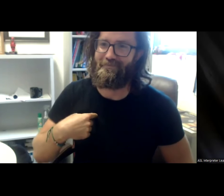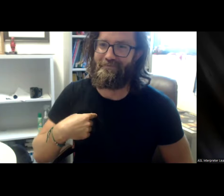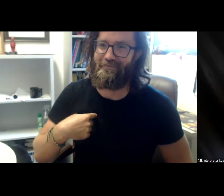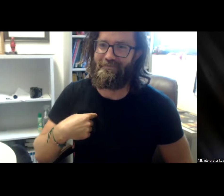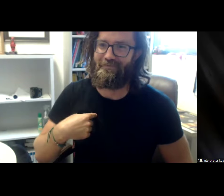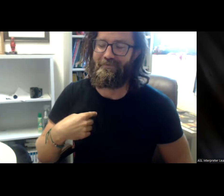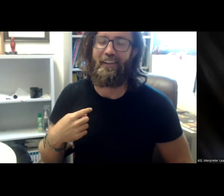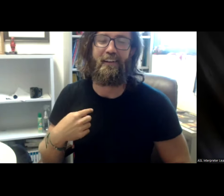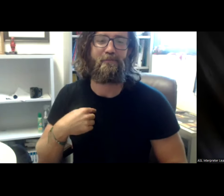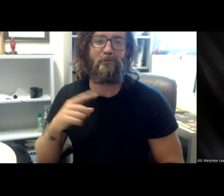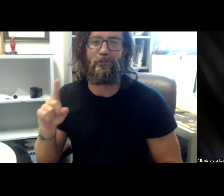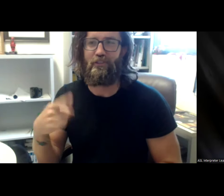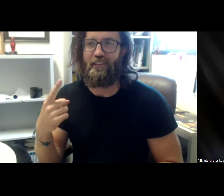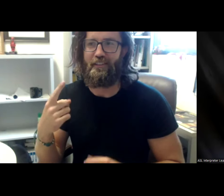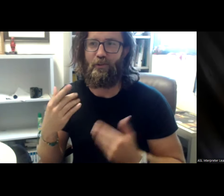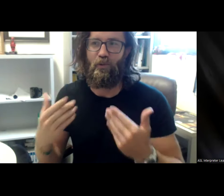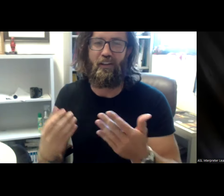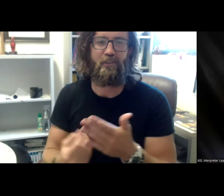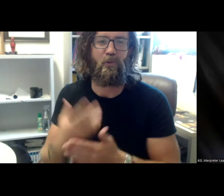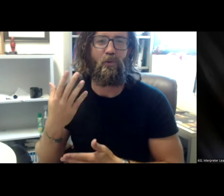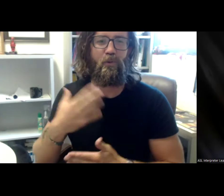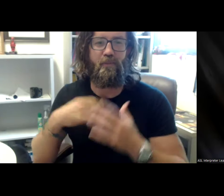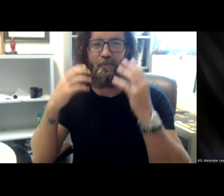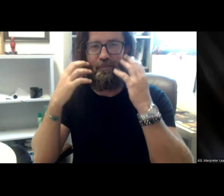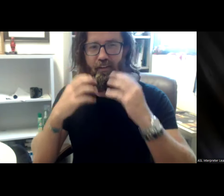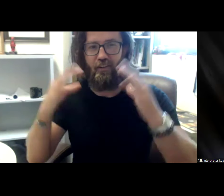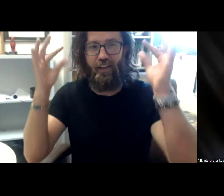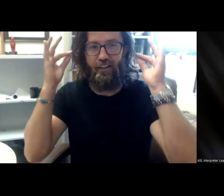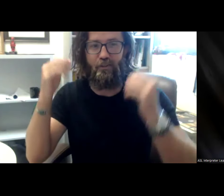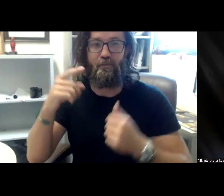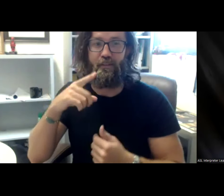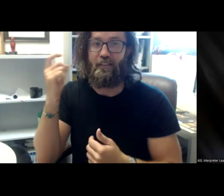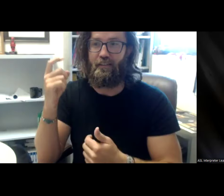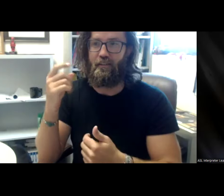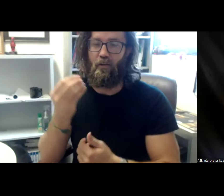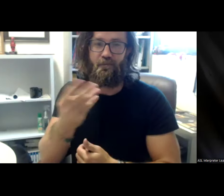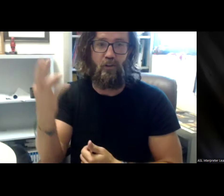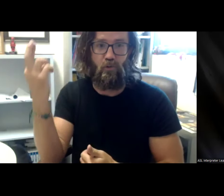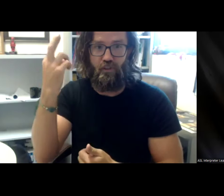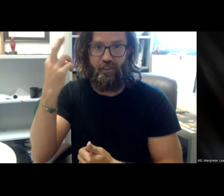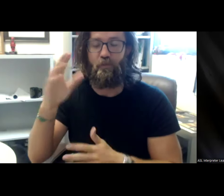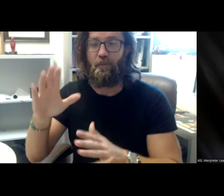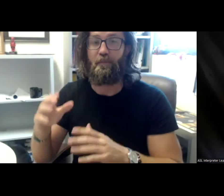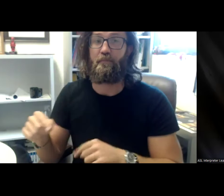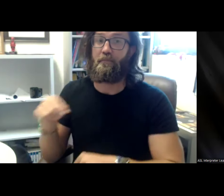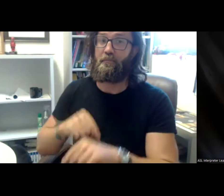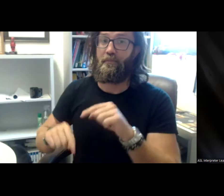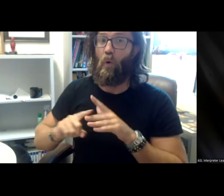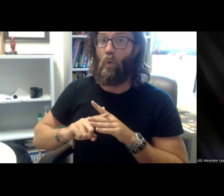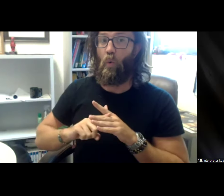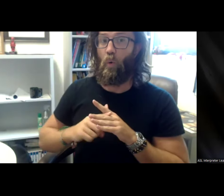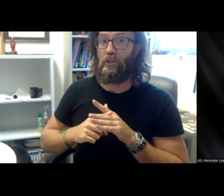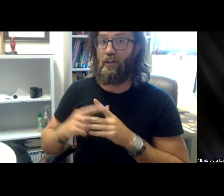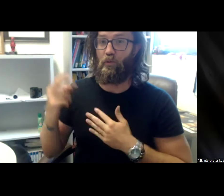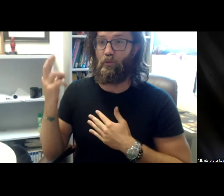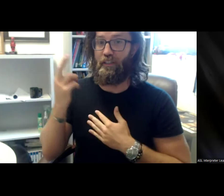Yes, that is me in those videos. I've just went ahead and grew my hair long and my beard long for